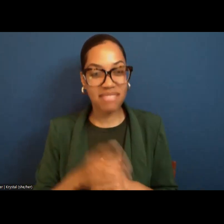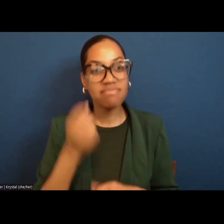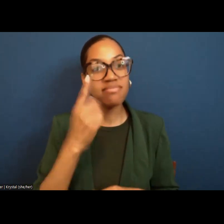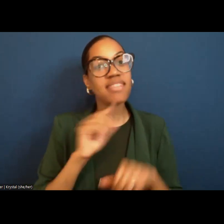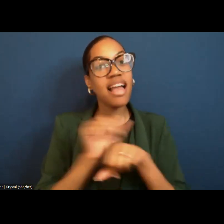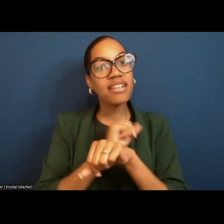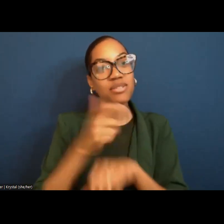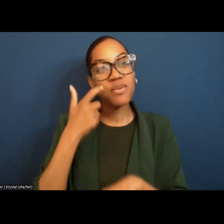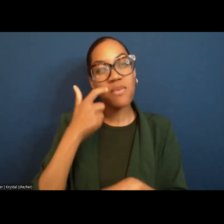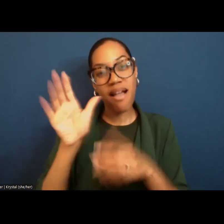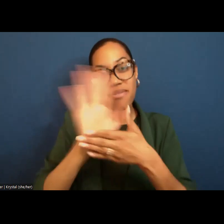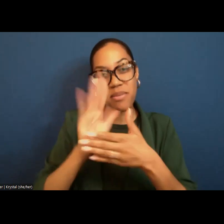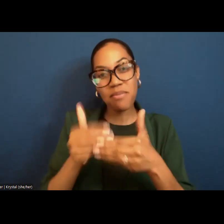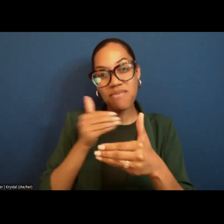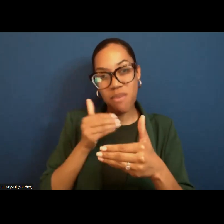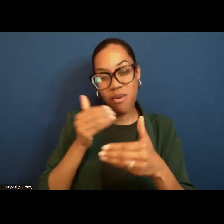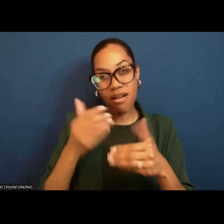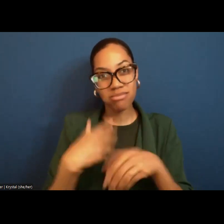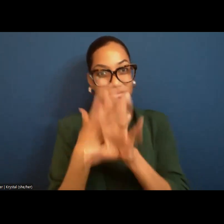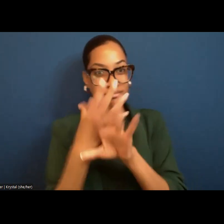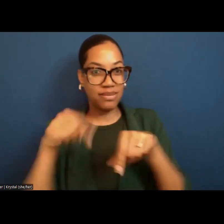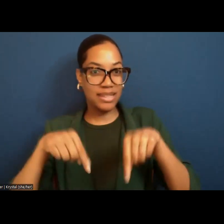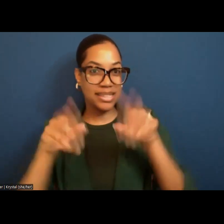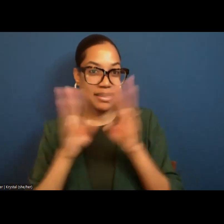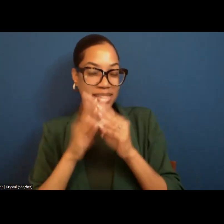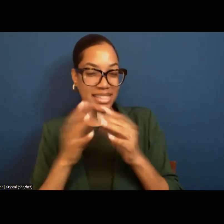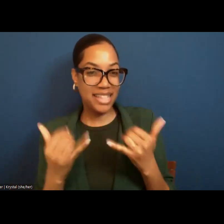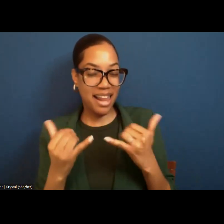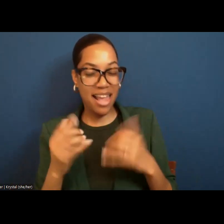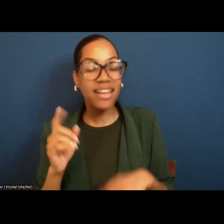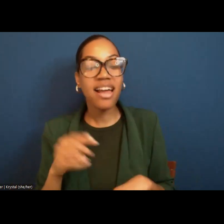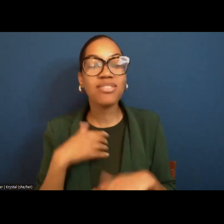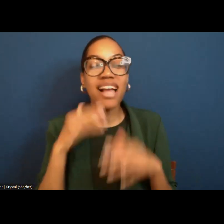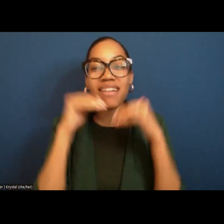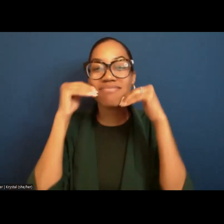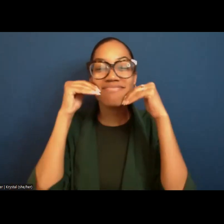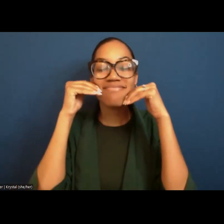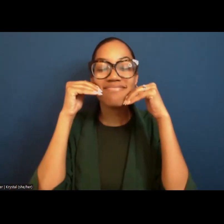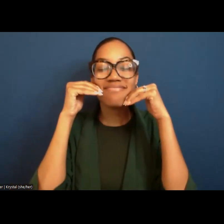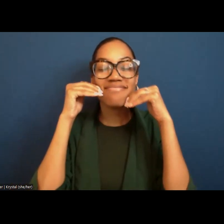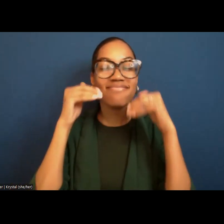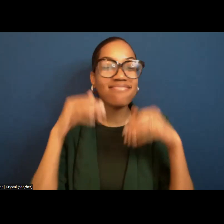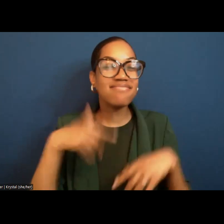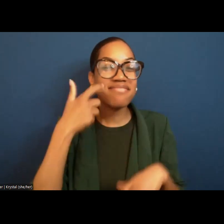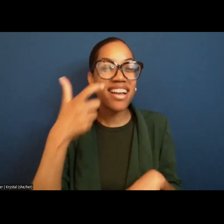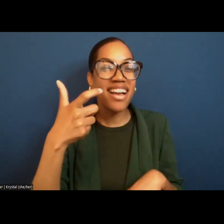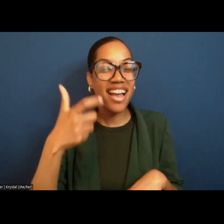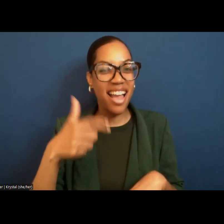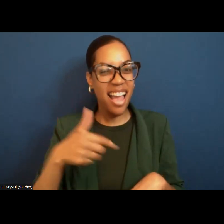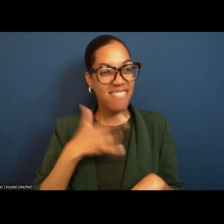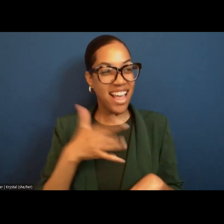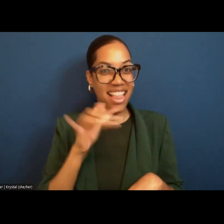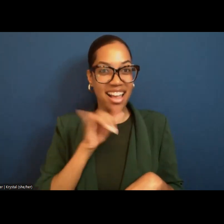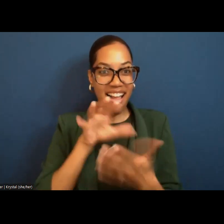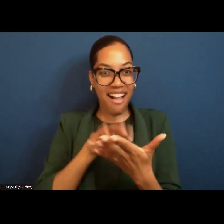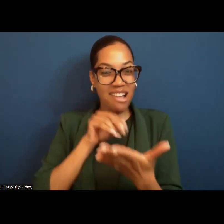the program tonight, and all I could do is just keep smiling. And I was actually catching on to the refrain, and now I